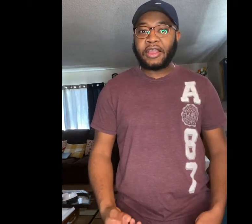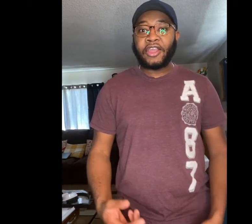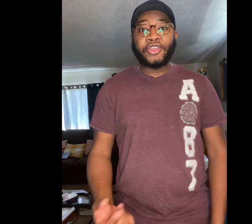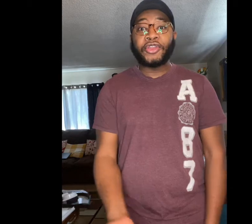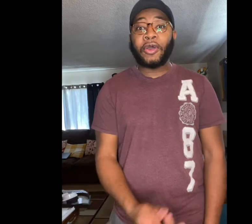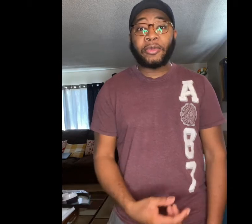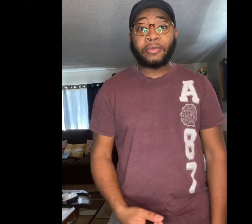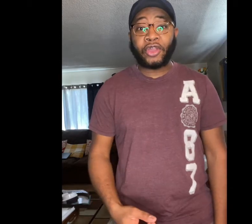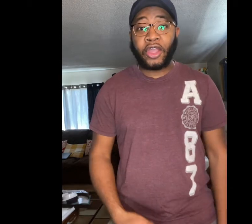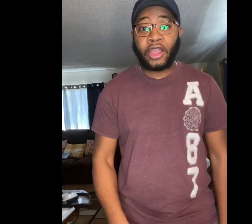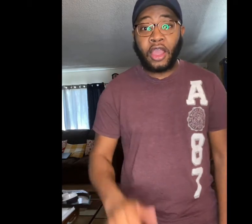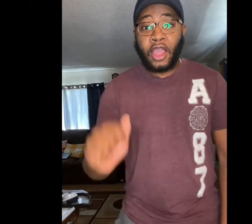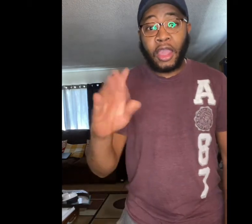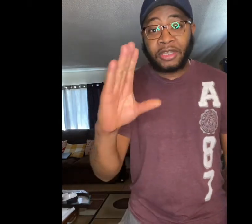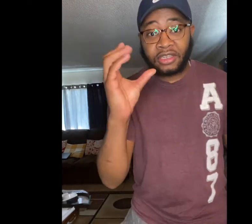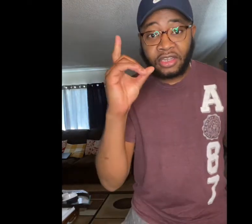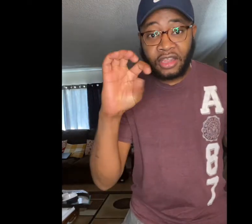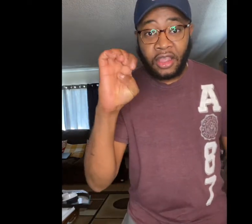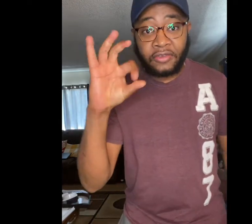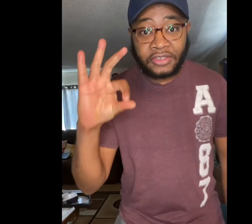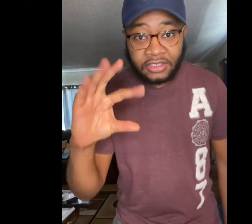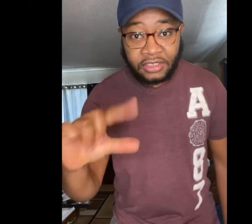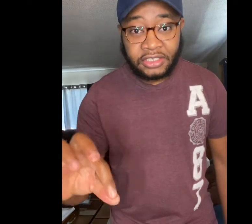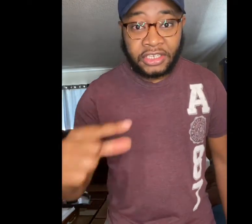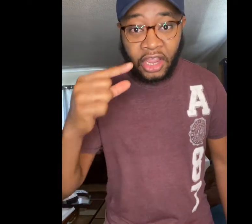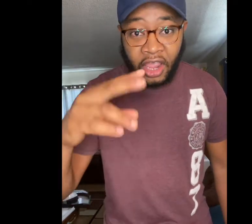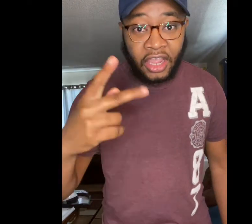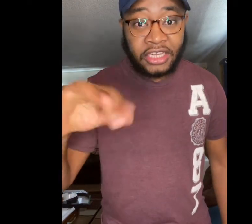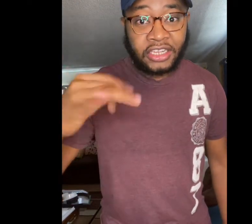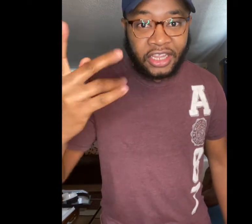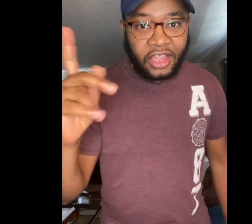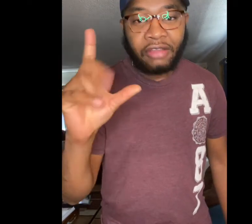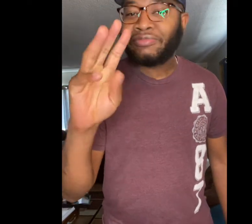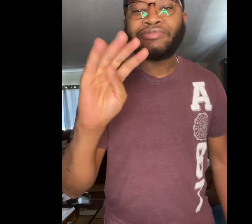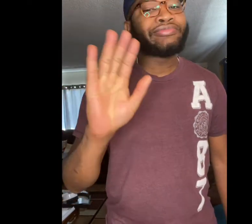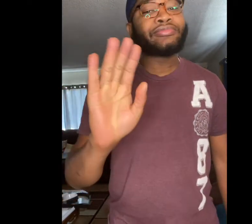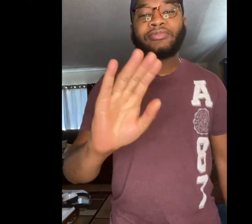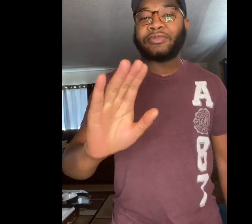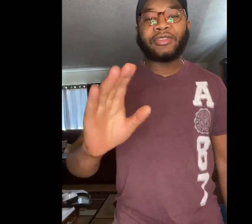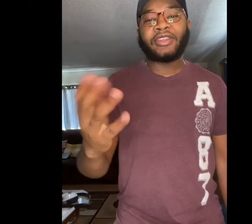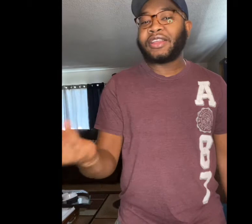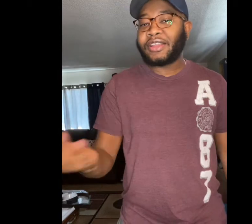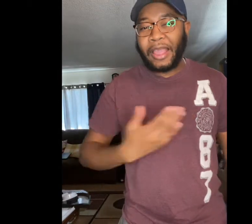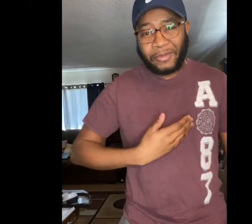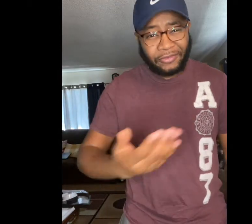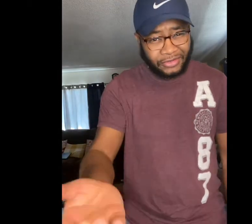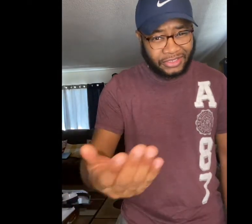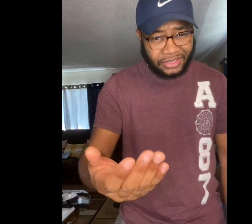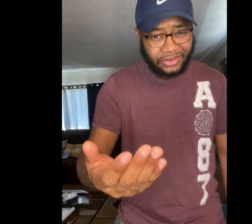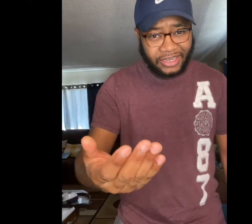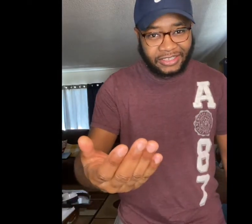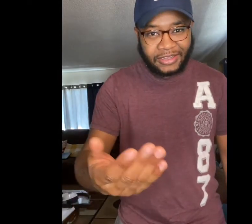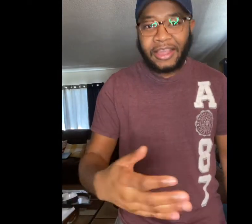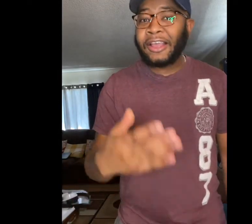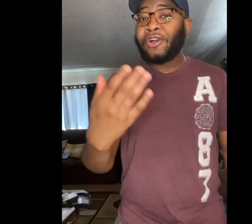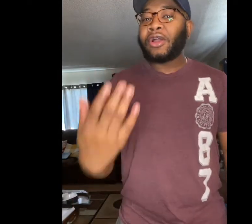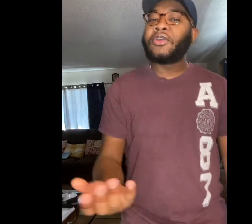you don't want me to be going A, B, C, D, E, F, G, H, I, J, K, M. I'm confusing you, right? Or if I